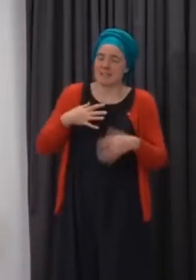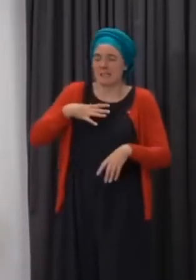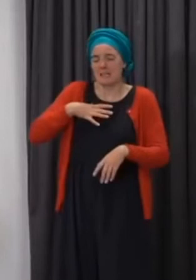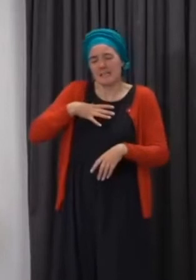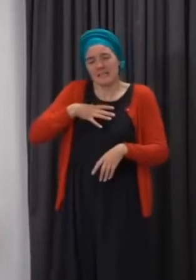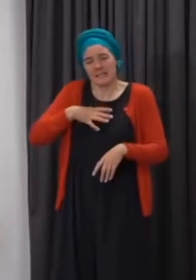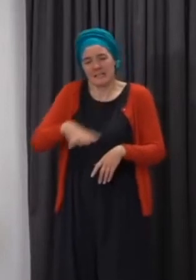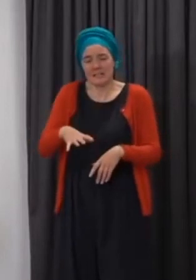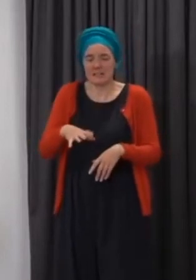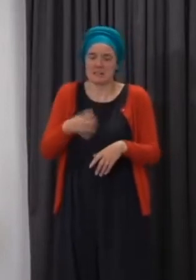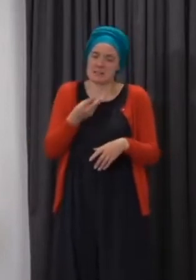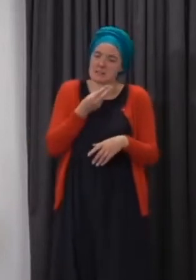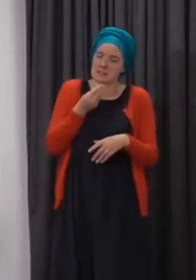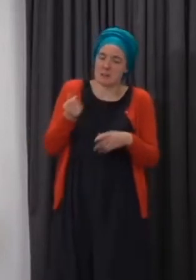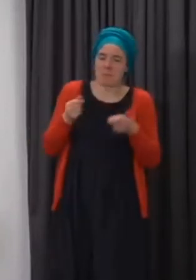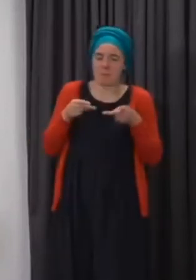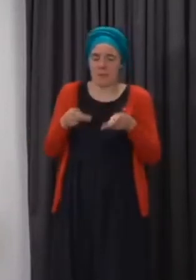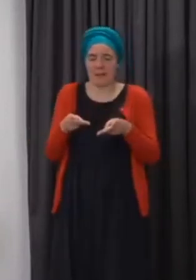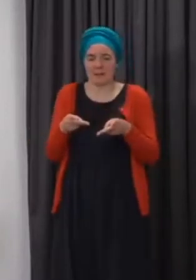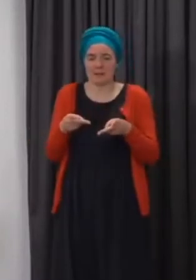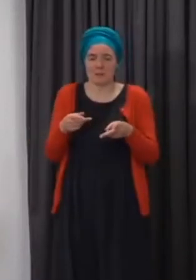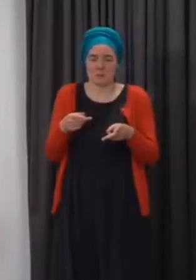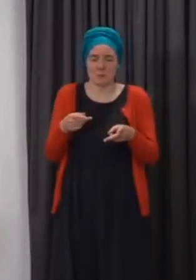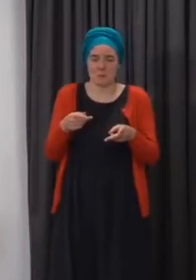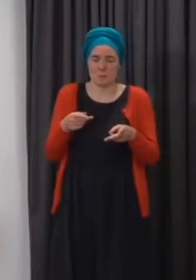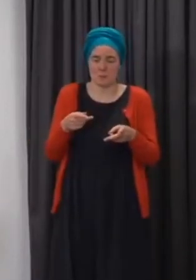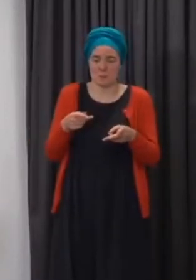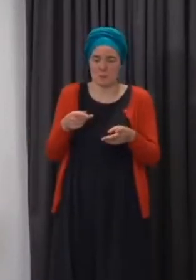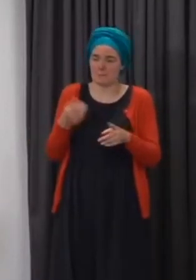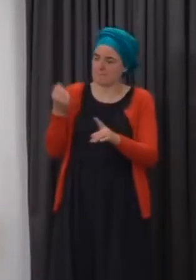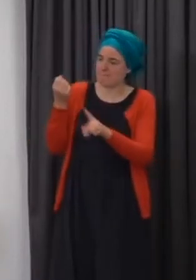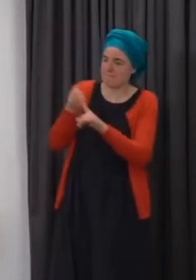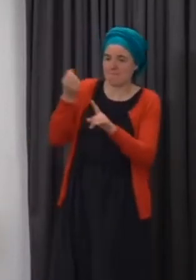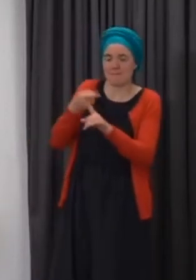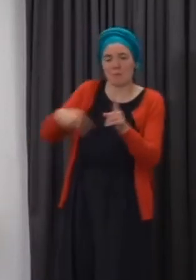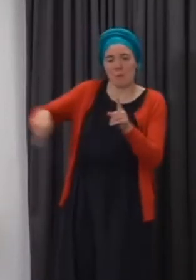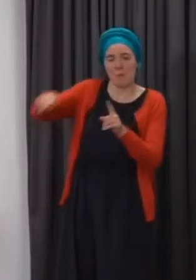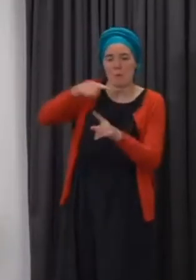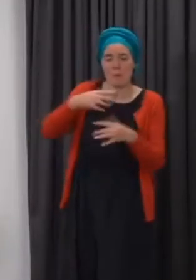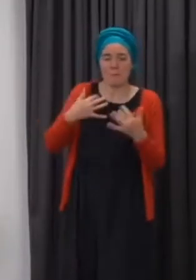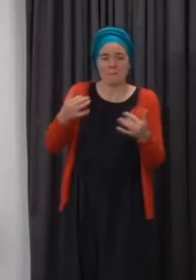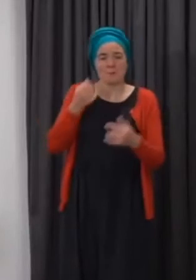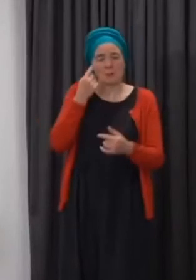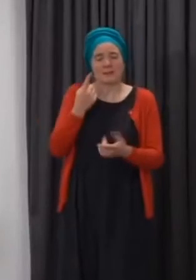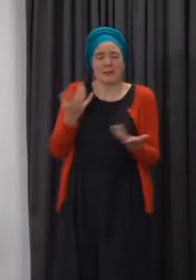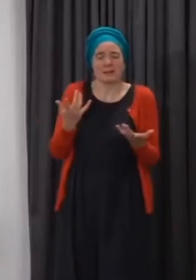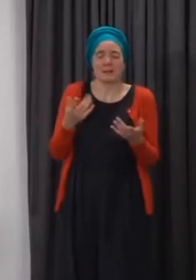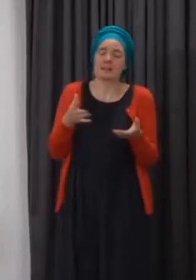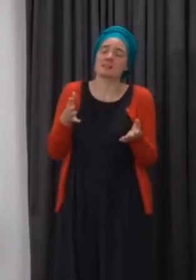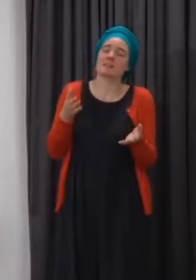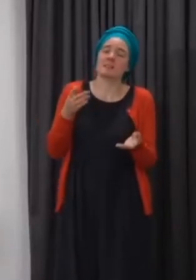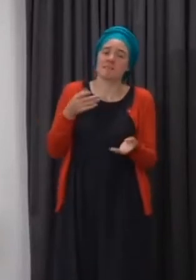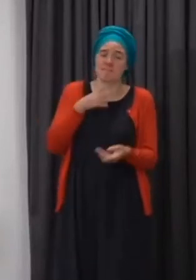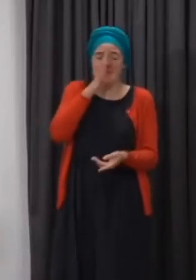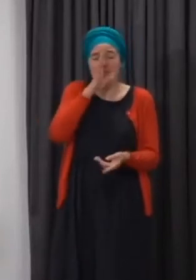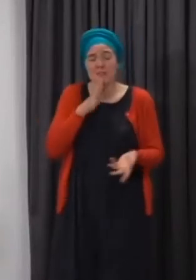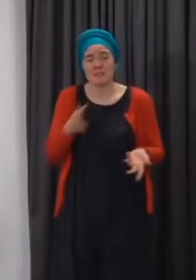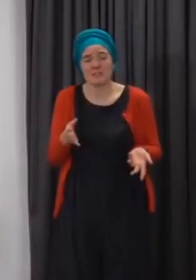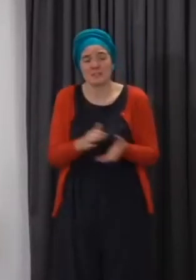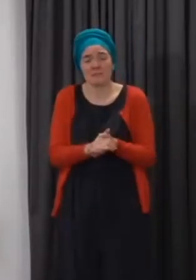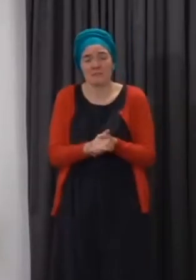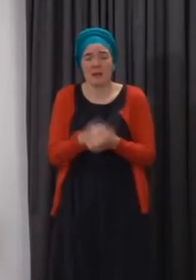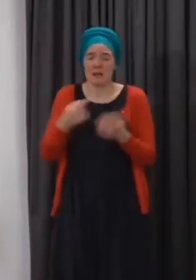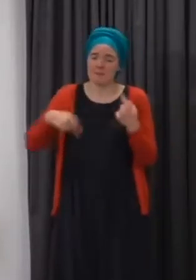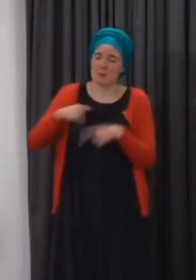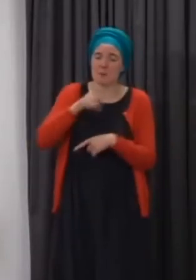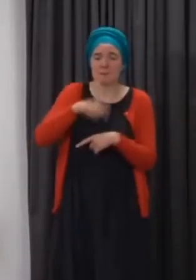to demonstrate that the public understood the seriousness of this in terms of what's happening in Wales, but also, of course, that we want to ensure that there aren't repeat offences as well.